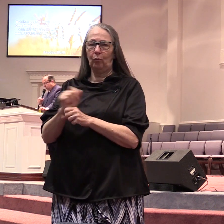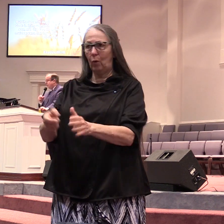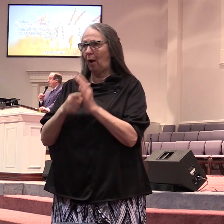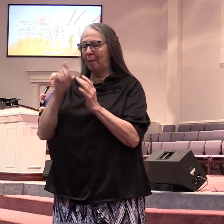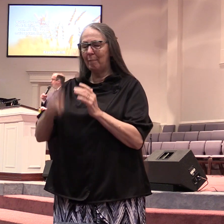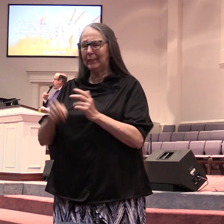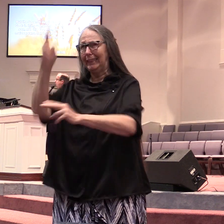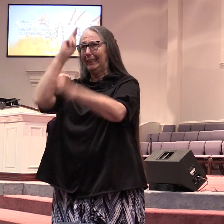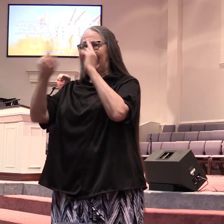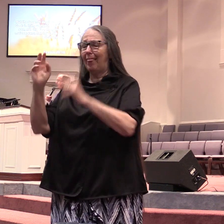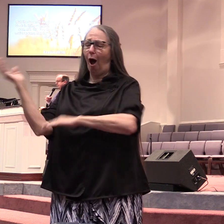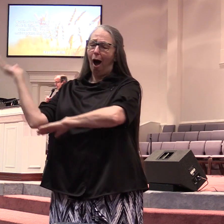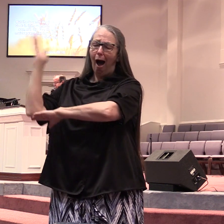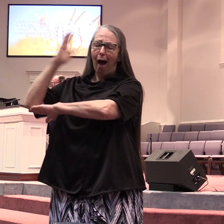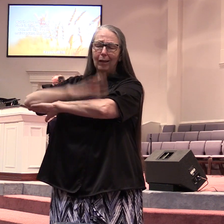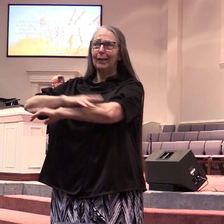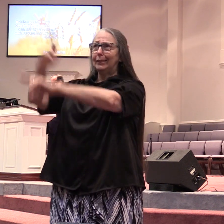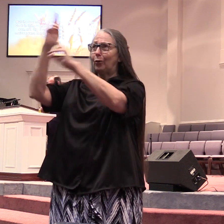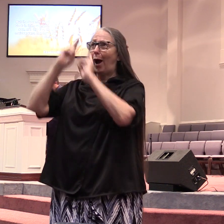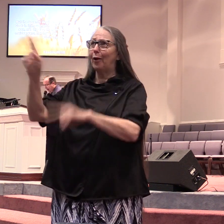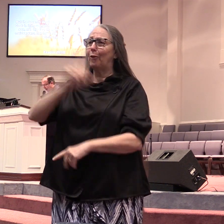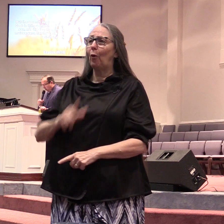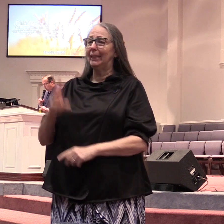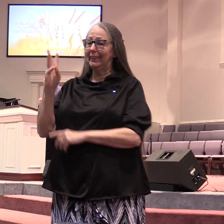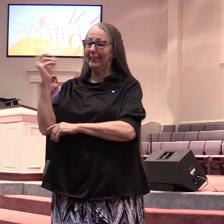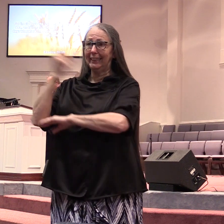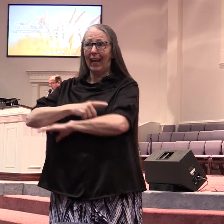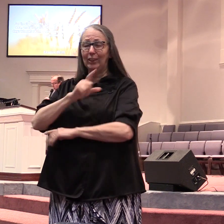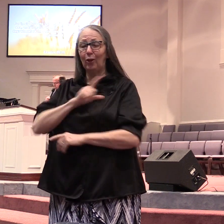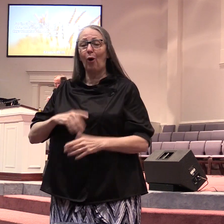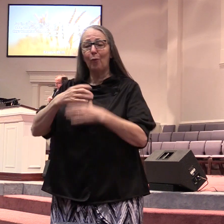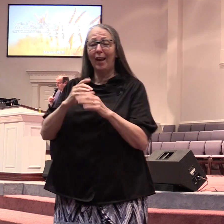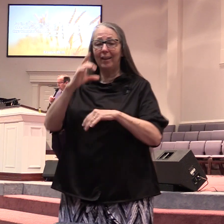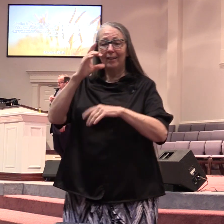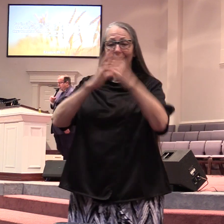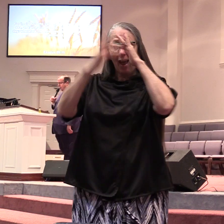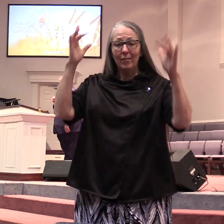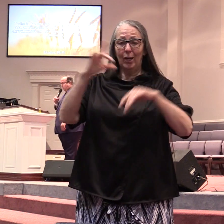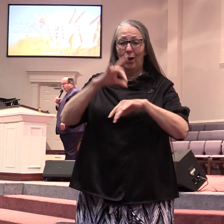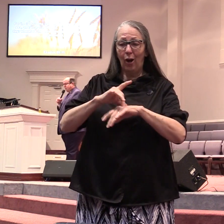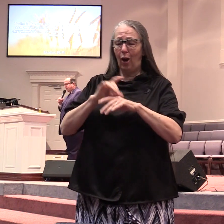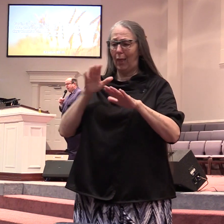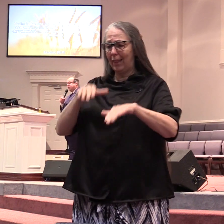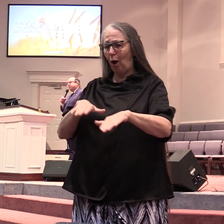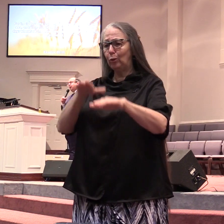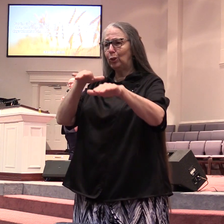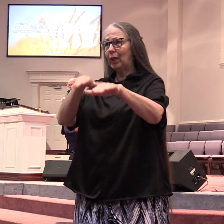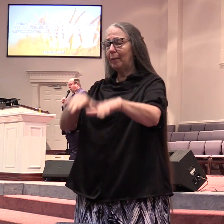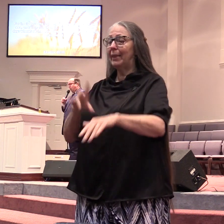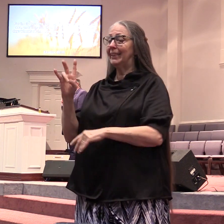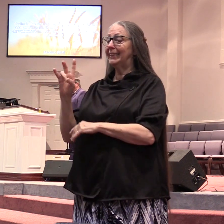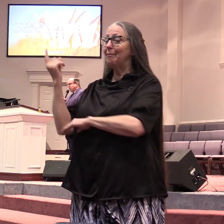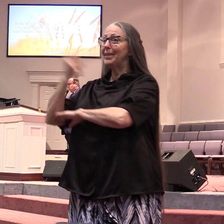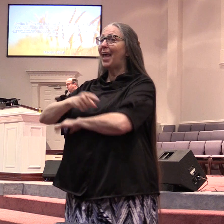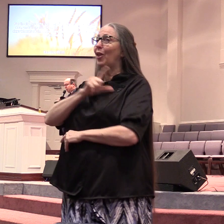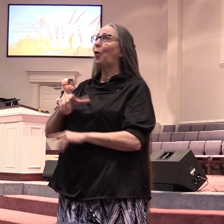that is within thy gates. For in 6 days the Lord made heaven and earth, the sea, and all that in them is, and rested the seventh day.